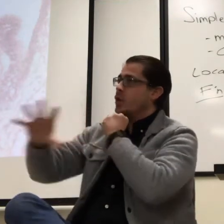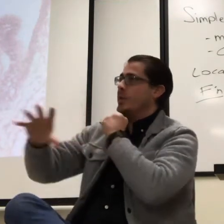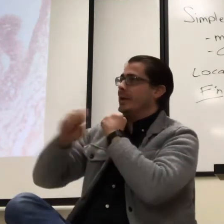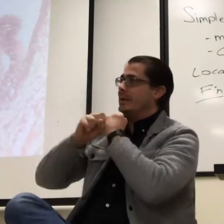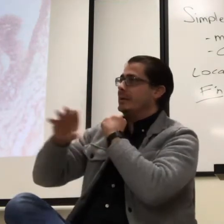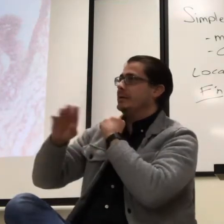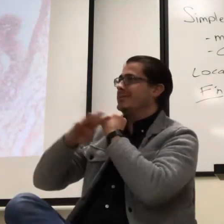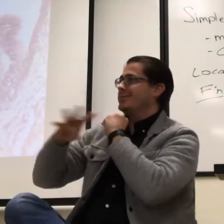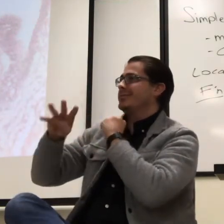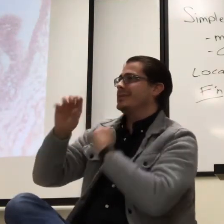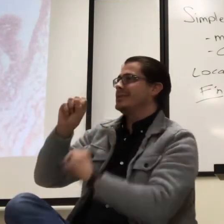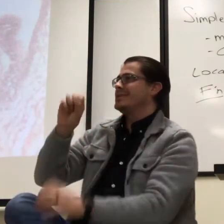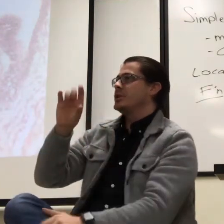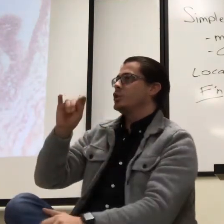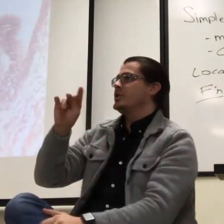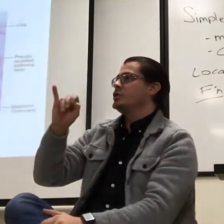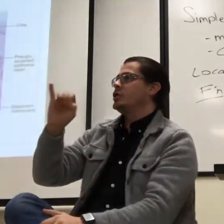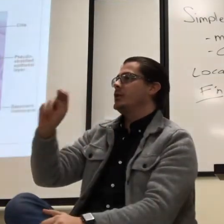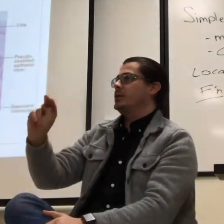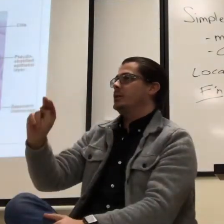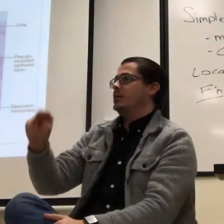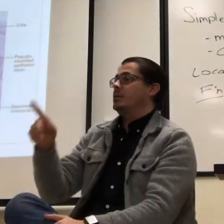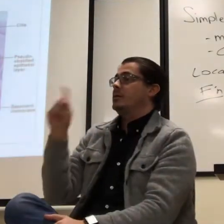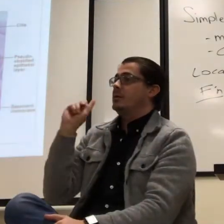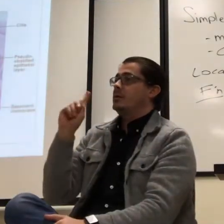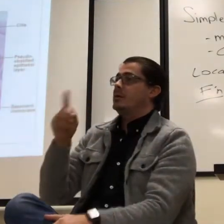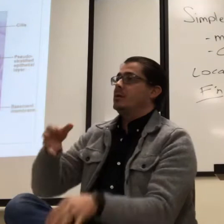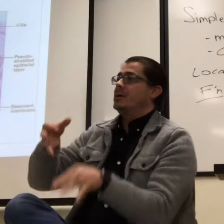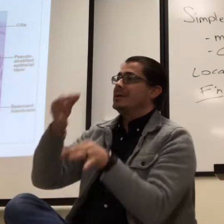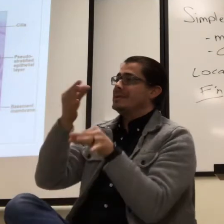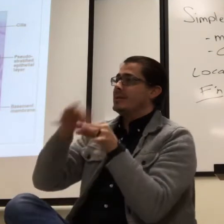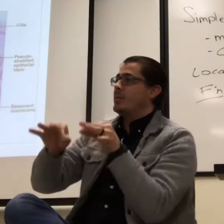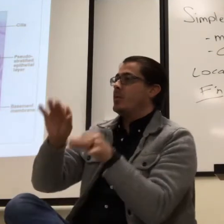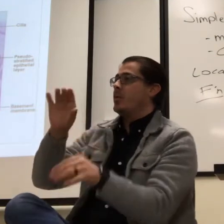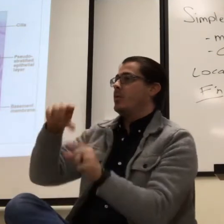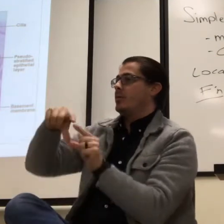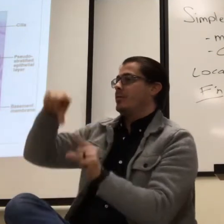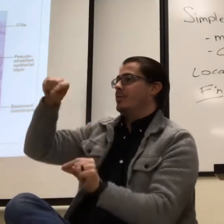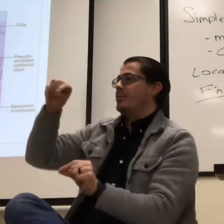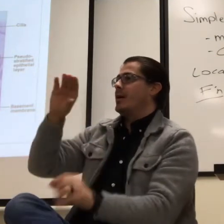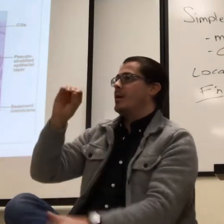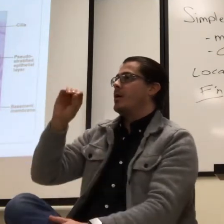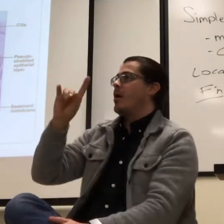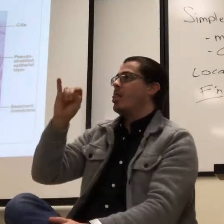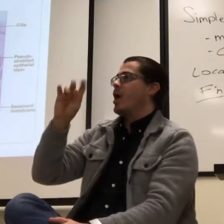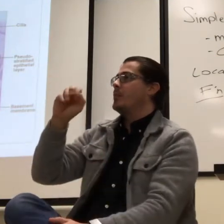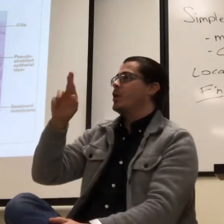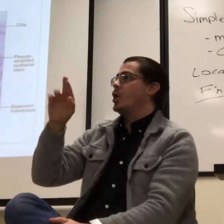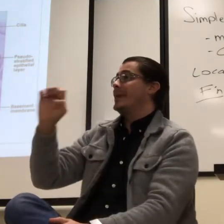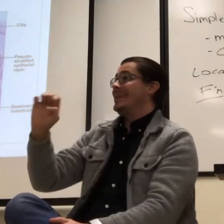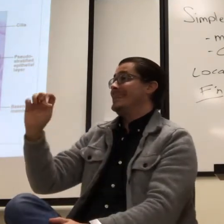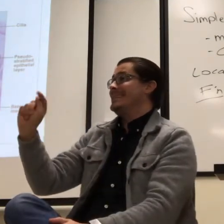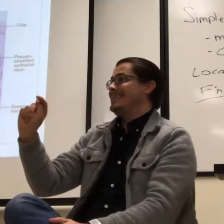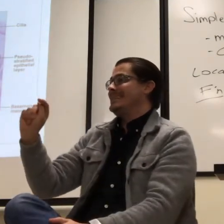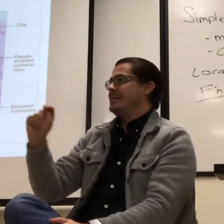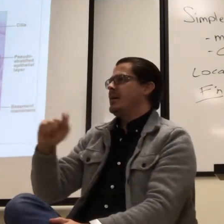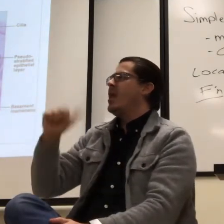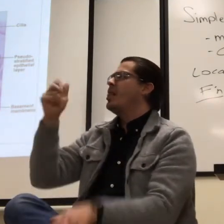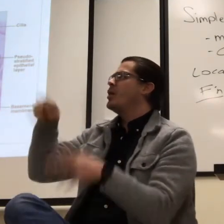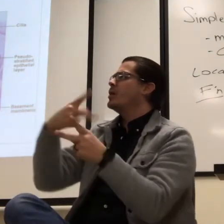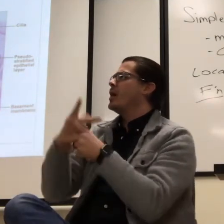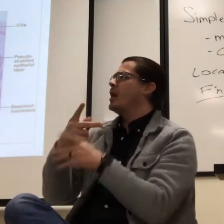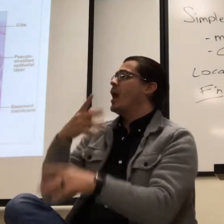All right, I'm going to move on. Simple columnar ET. Another type of columnar ET is one that